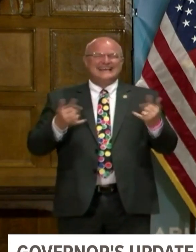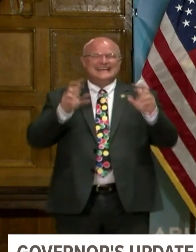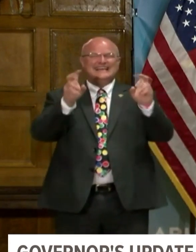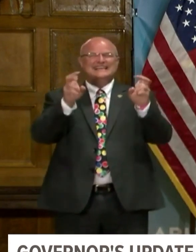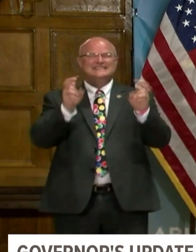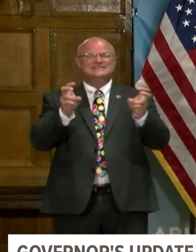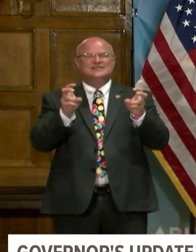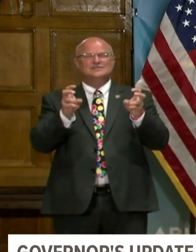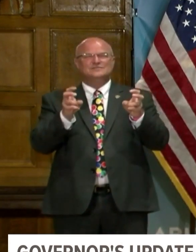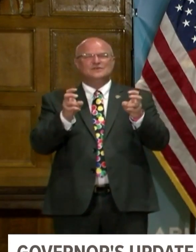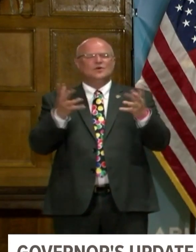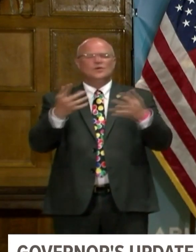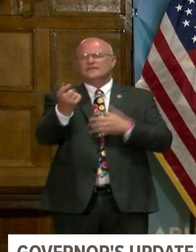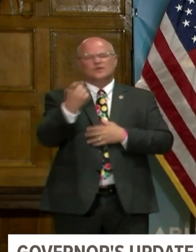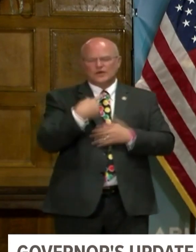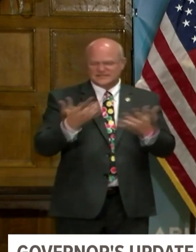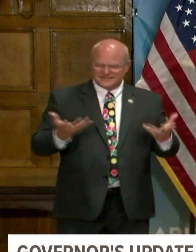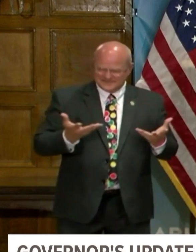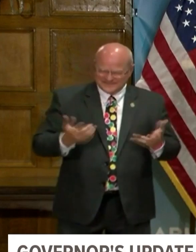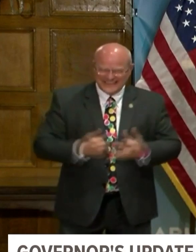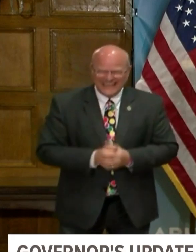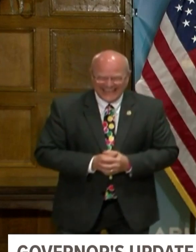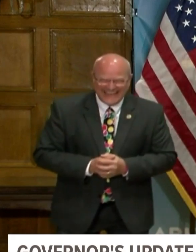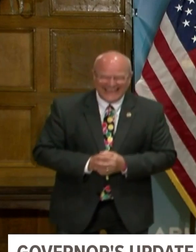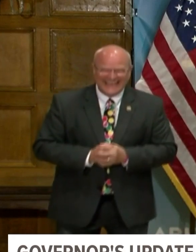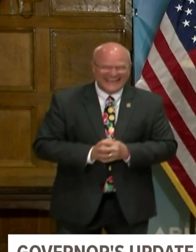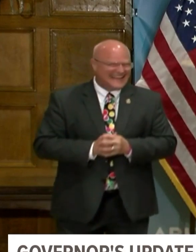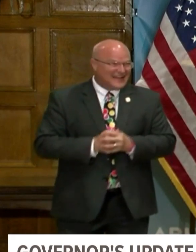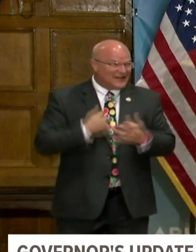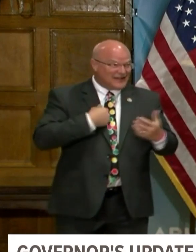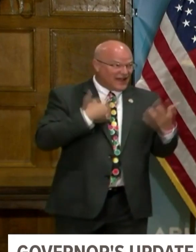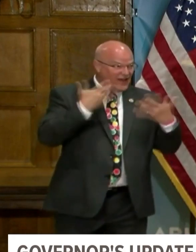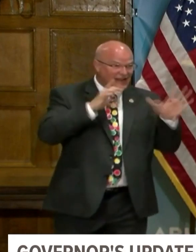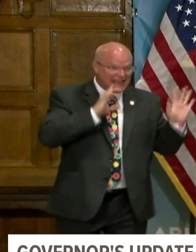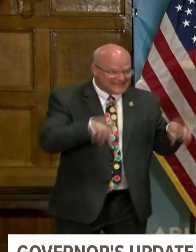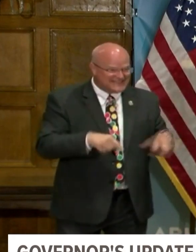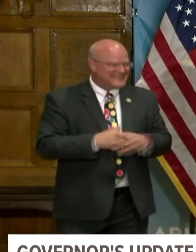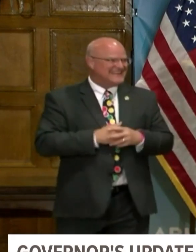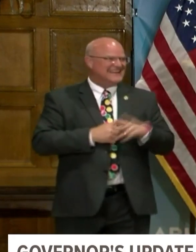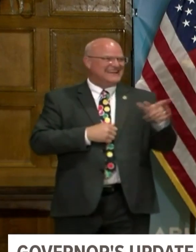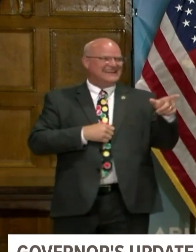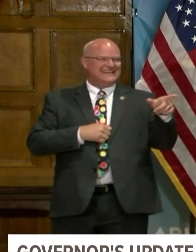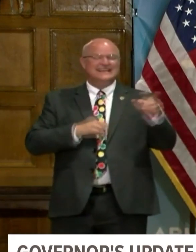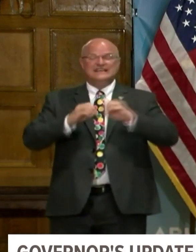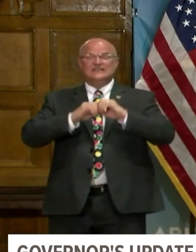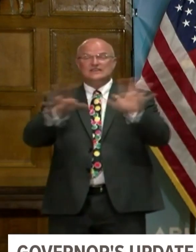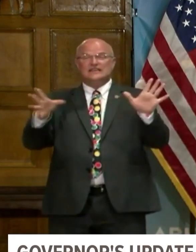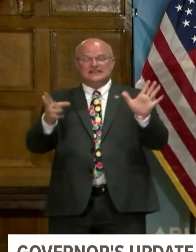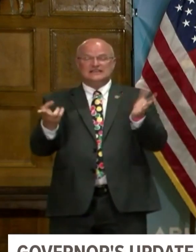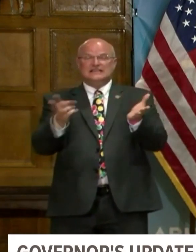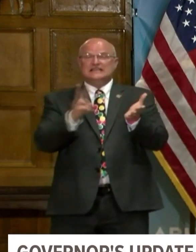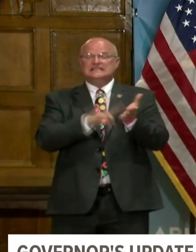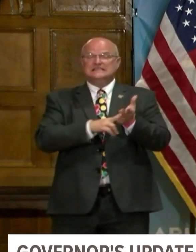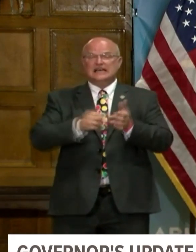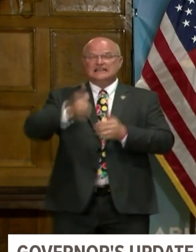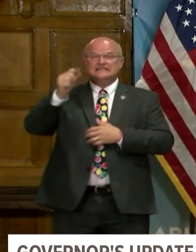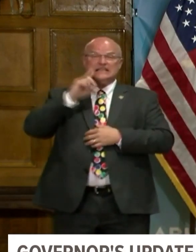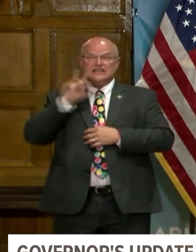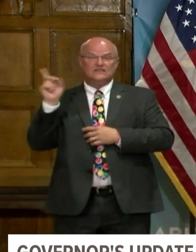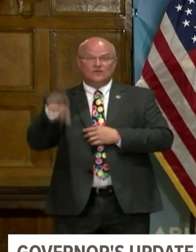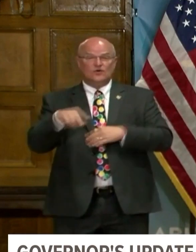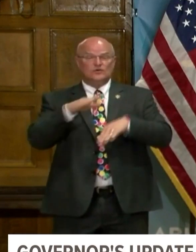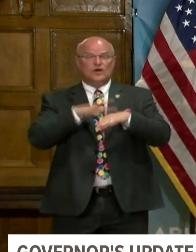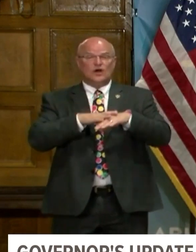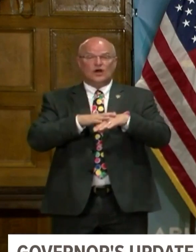in terms of, what's your question? or did I already answer that? You really signed executive